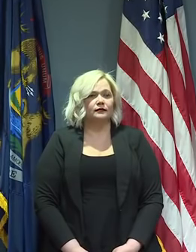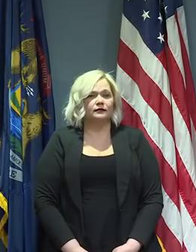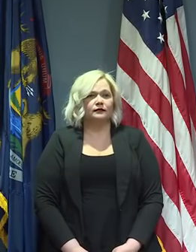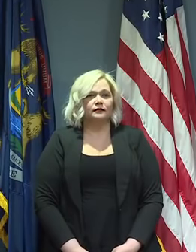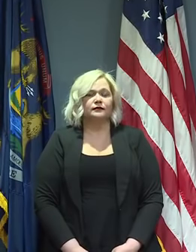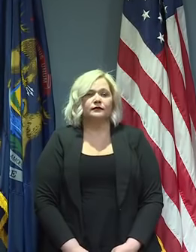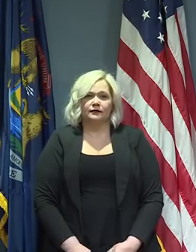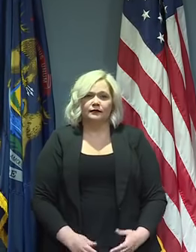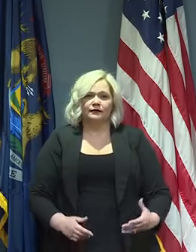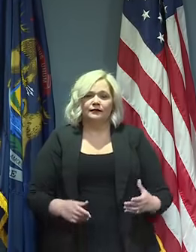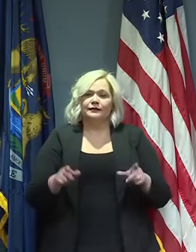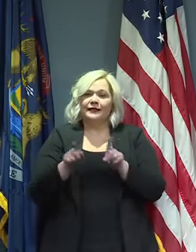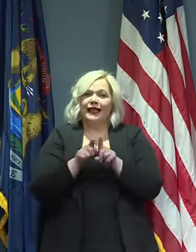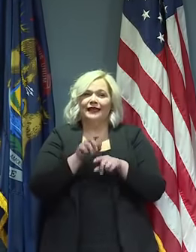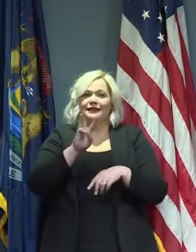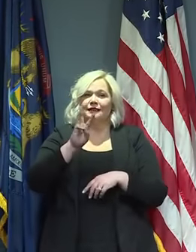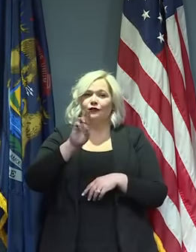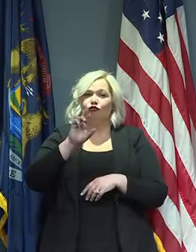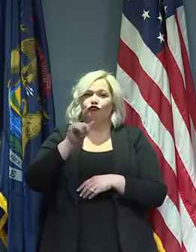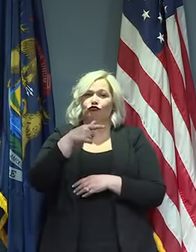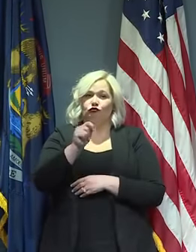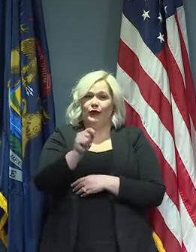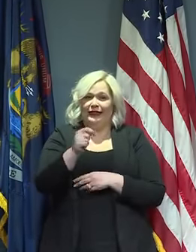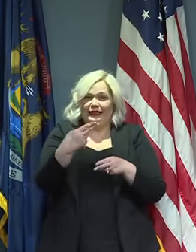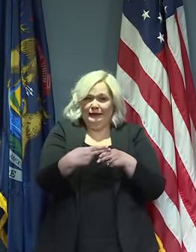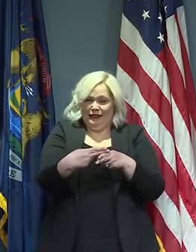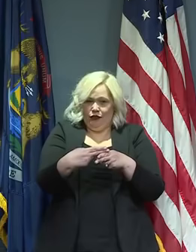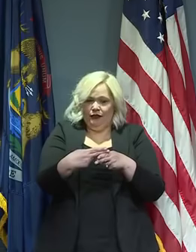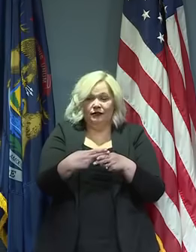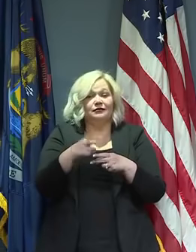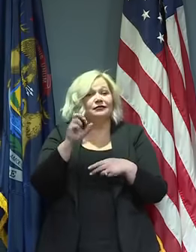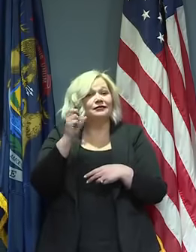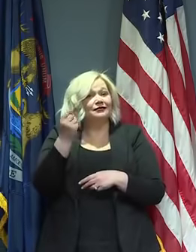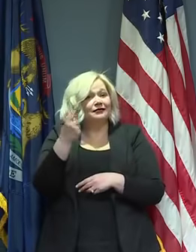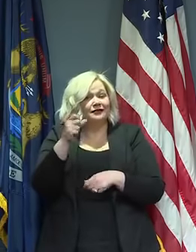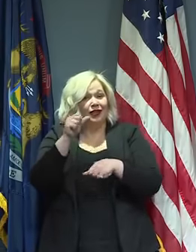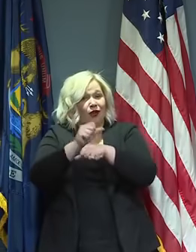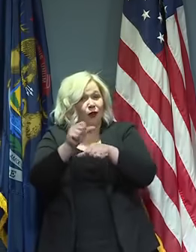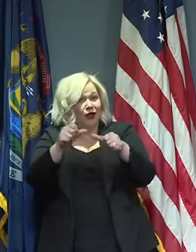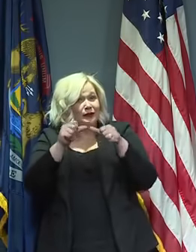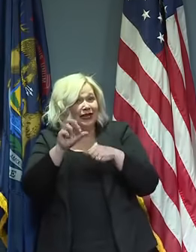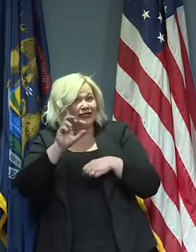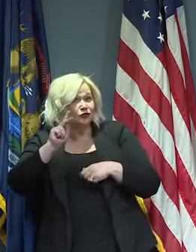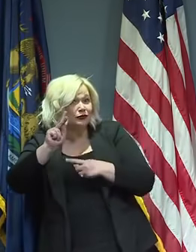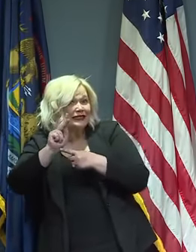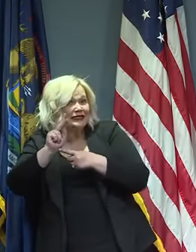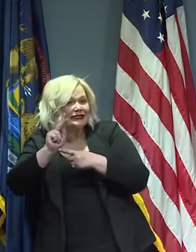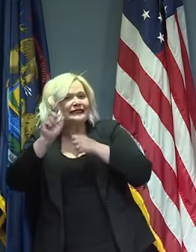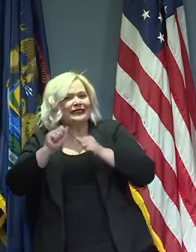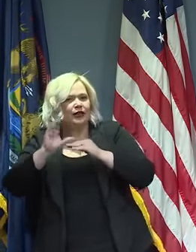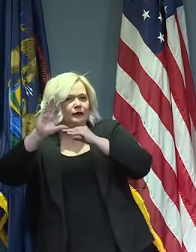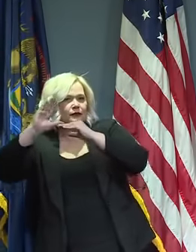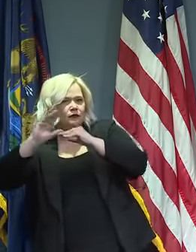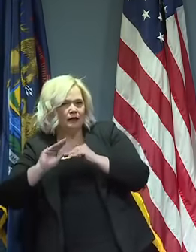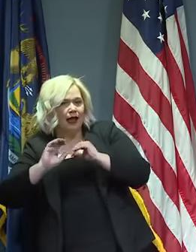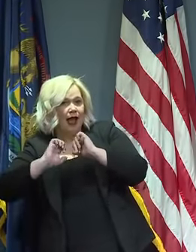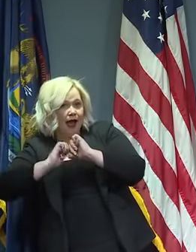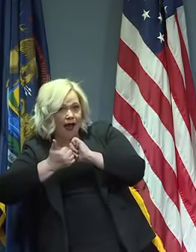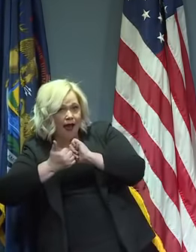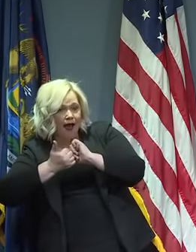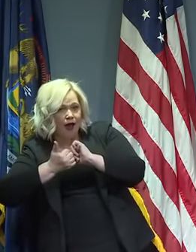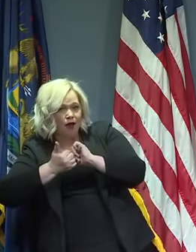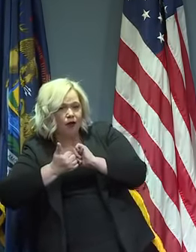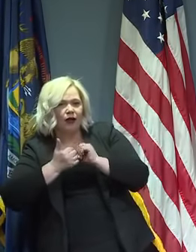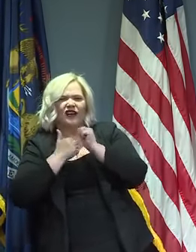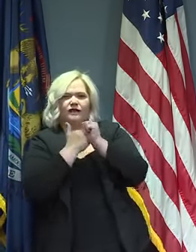Well, as Wright mentioned, risks in the workplace can be offset or mitigated by adopting what